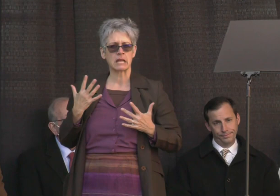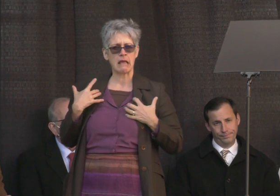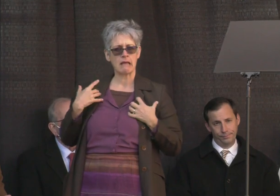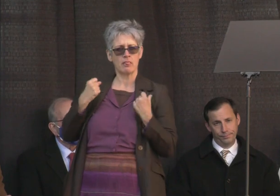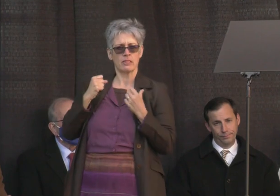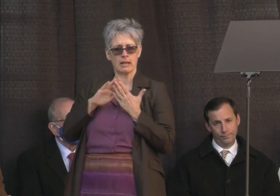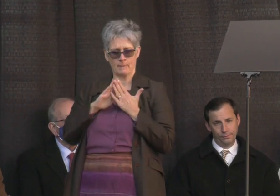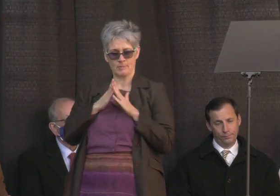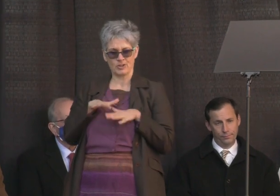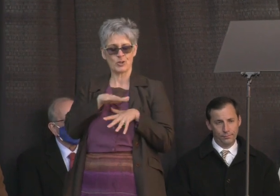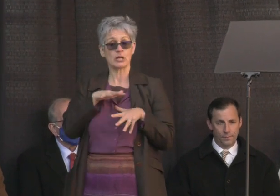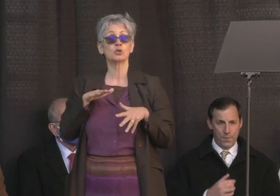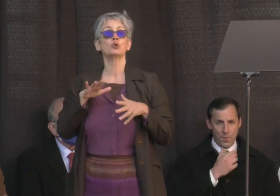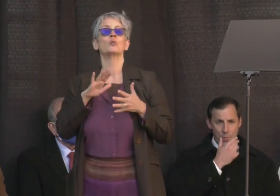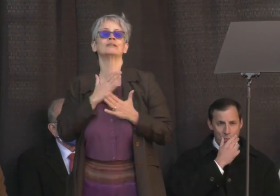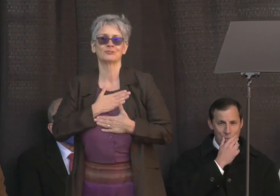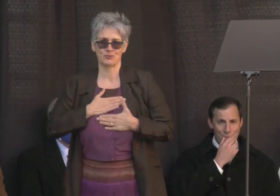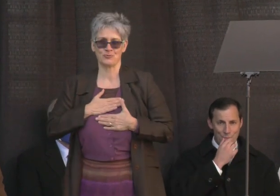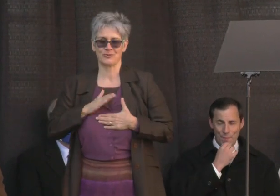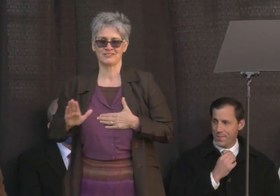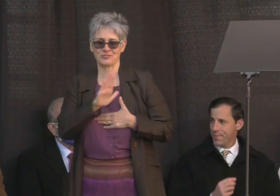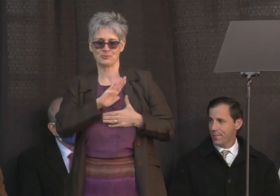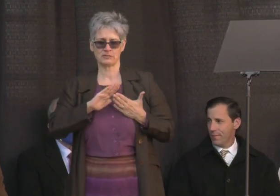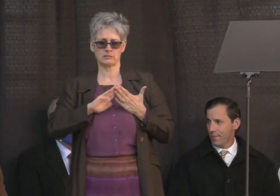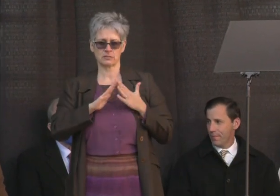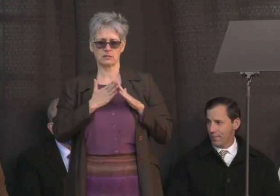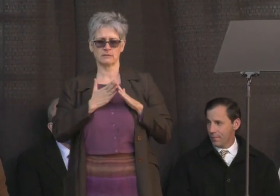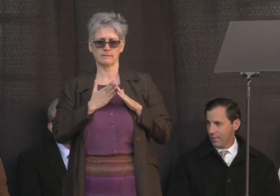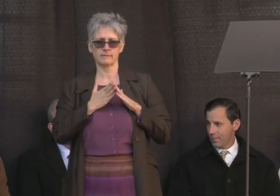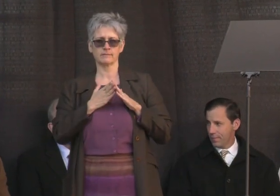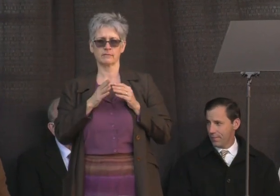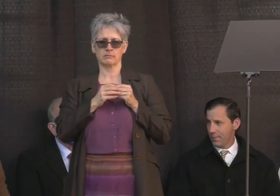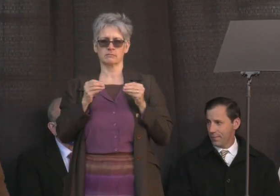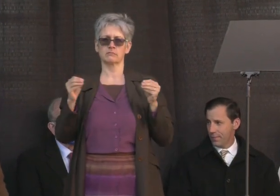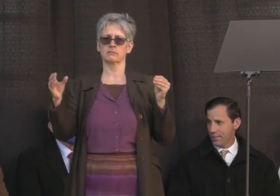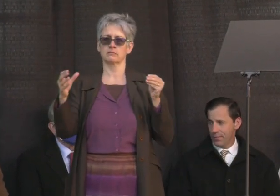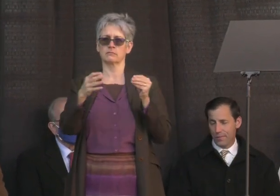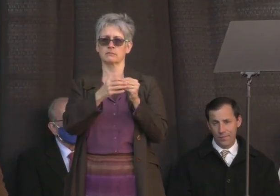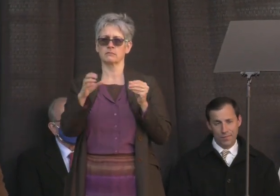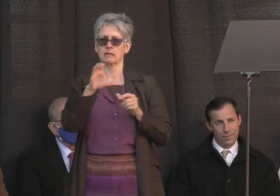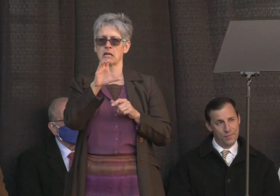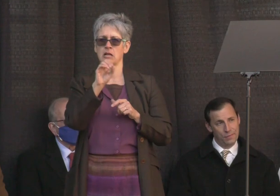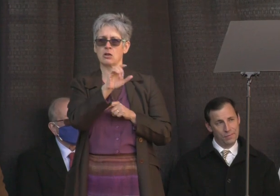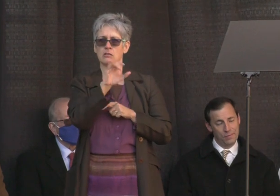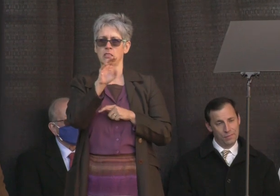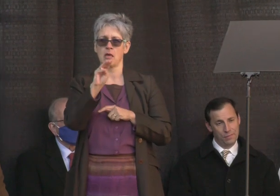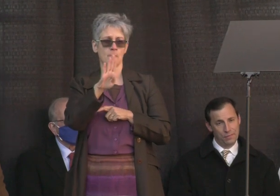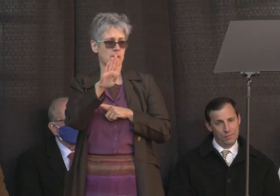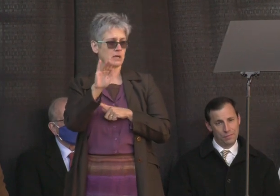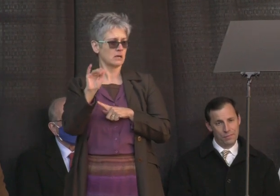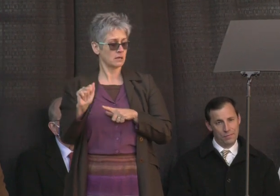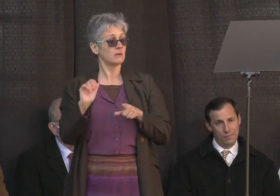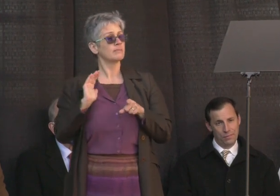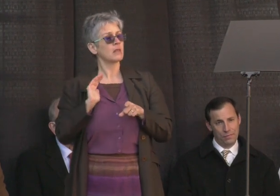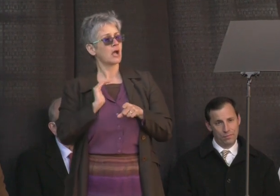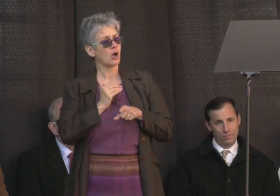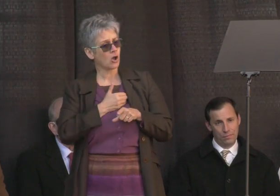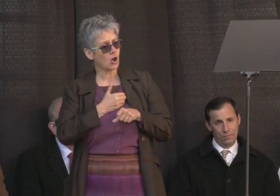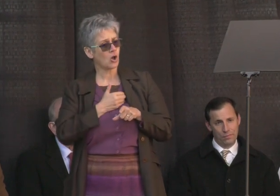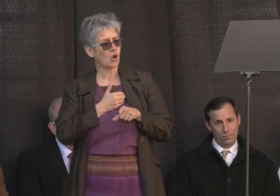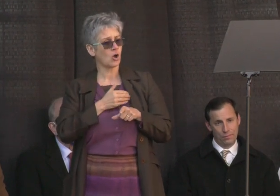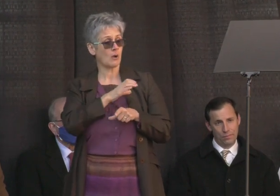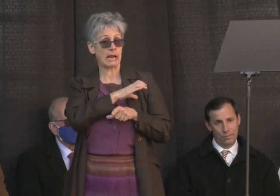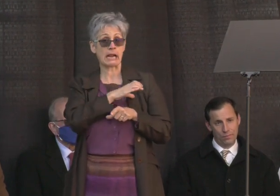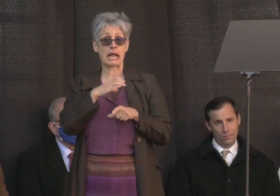your city, the city of Columbia. And so I do want to make sure I acknowledge our outgoing council members.